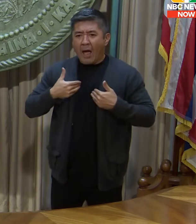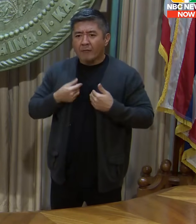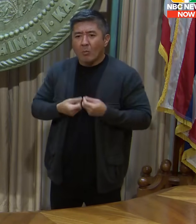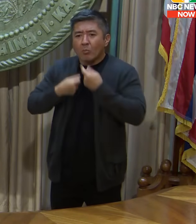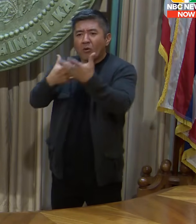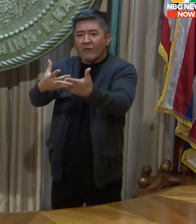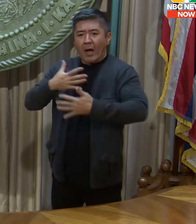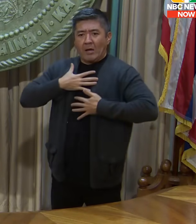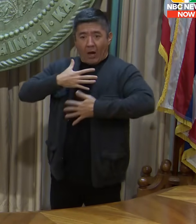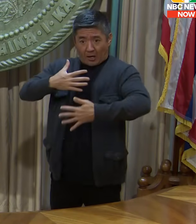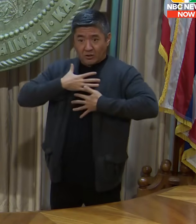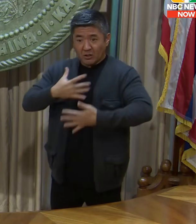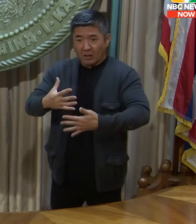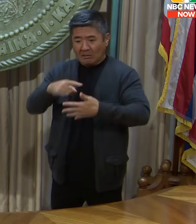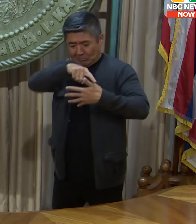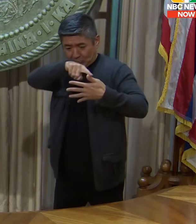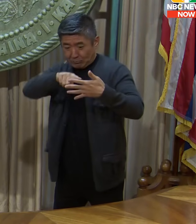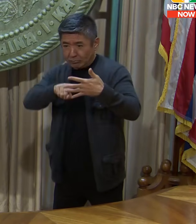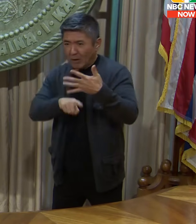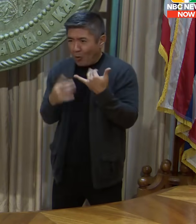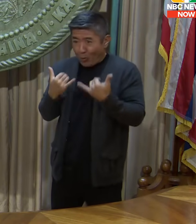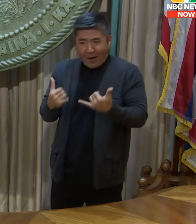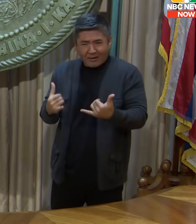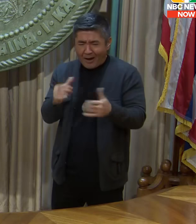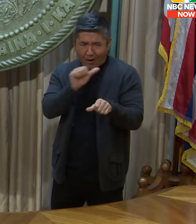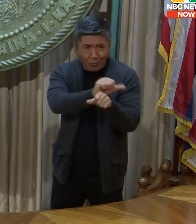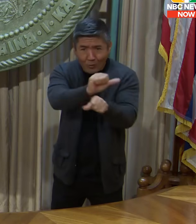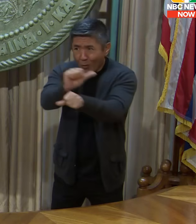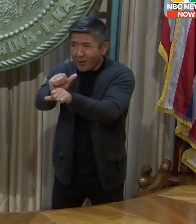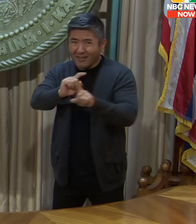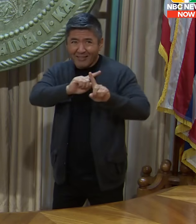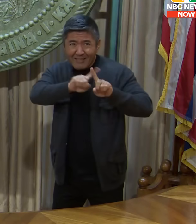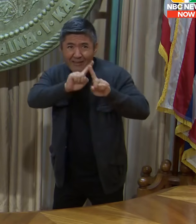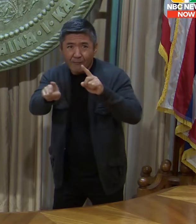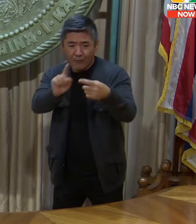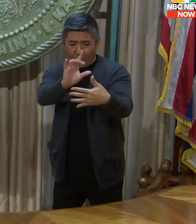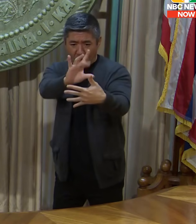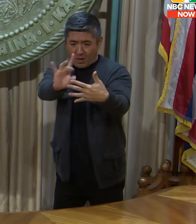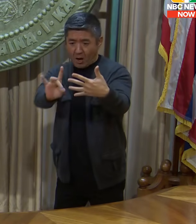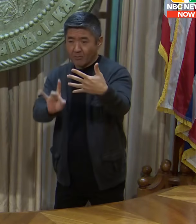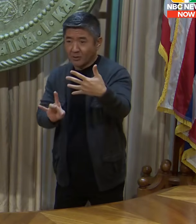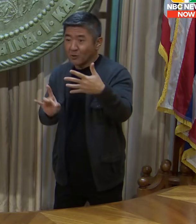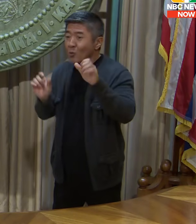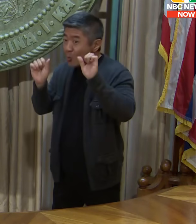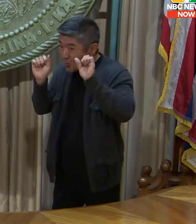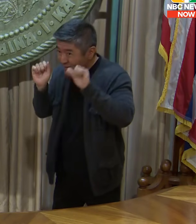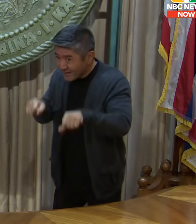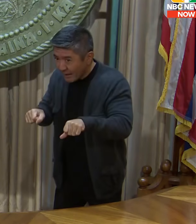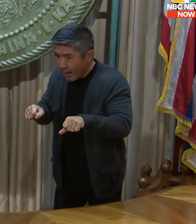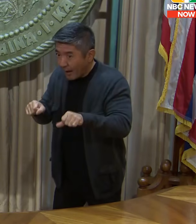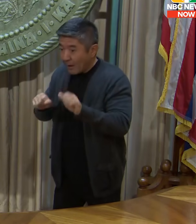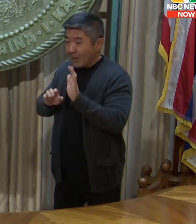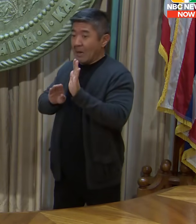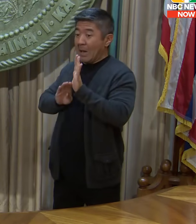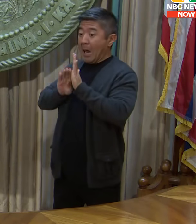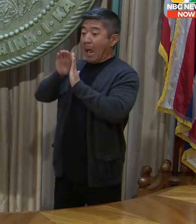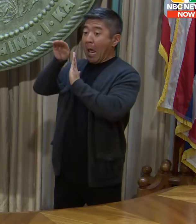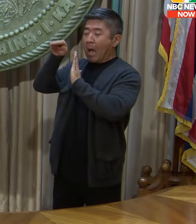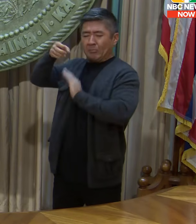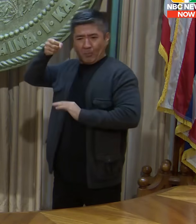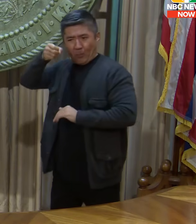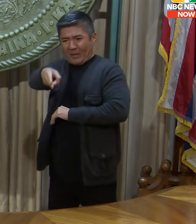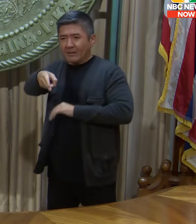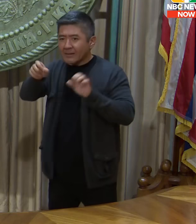All of these technologies are happening in real time. We're capable of beating this. The last thing I would